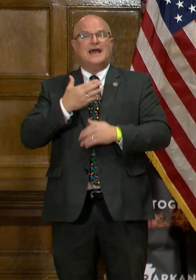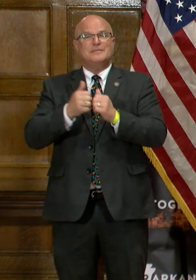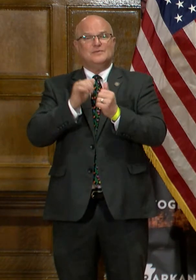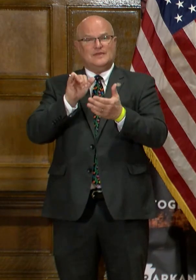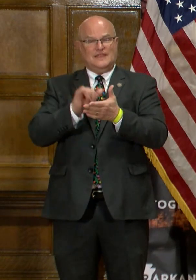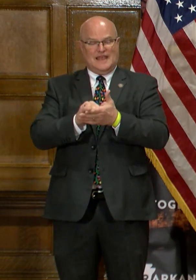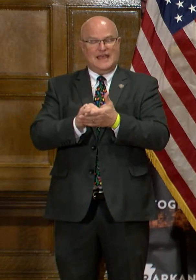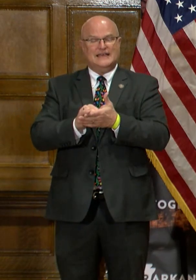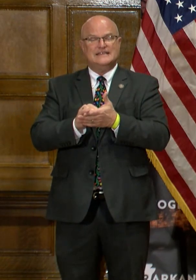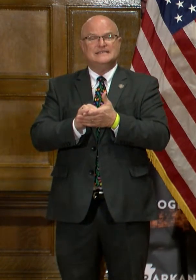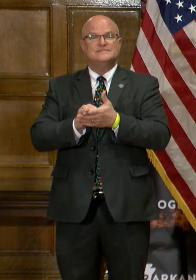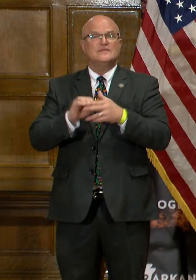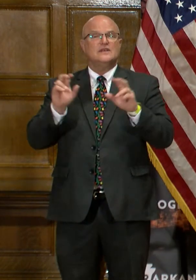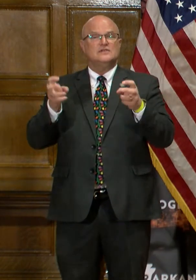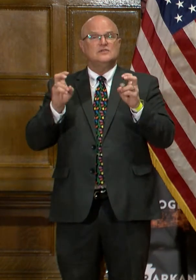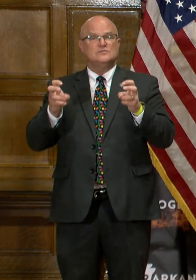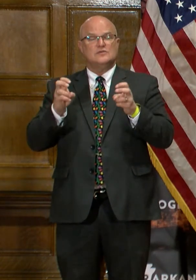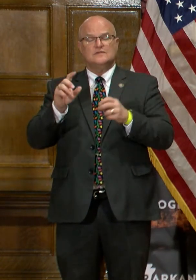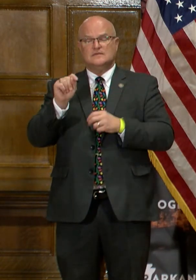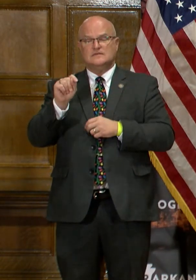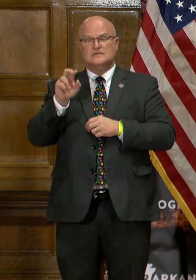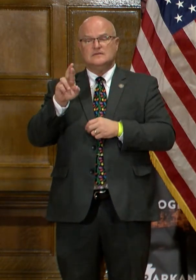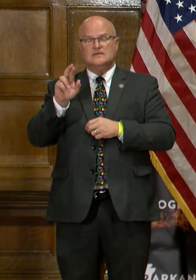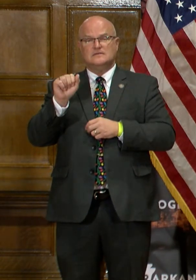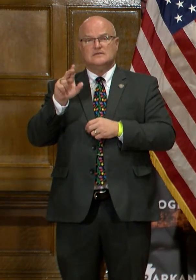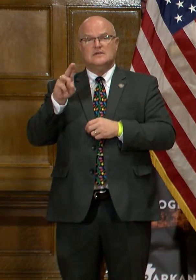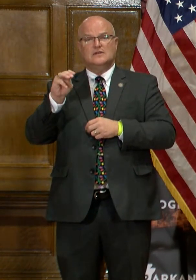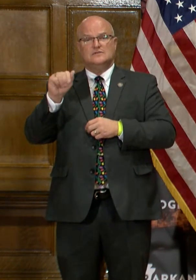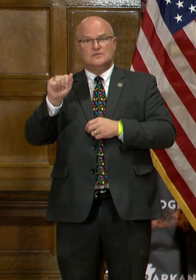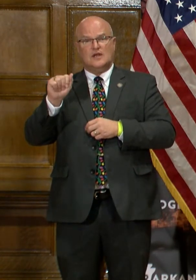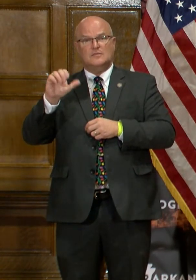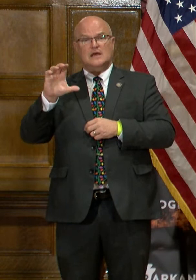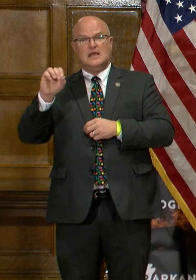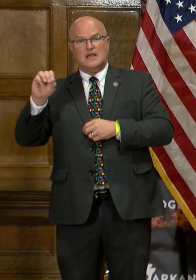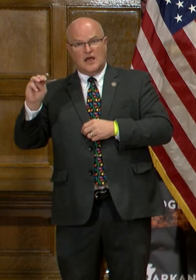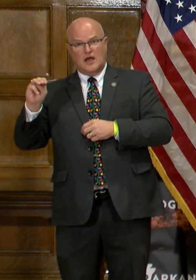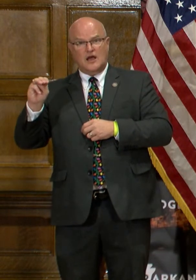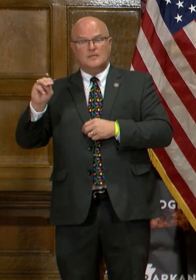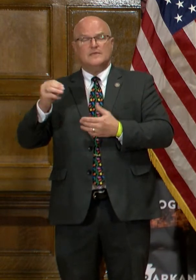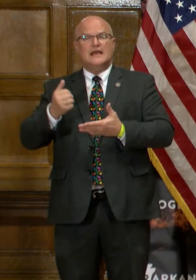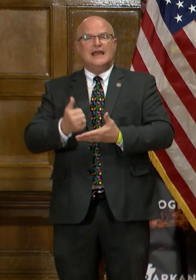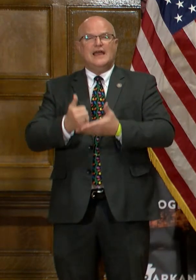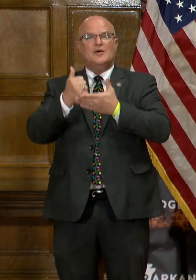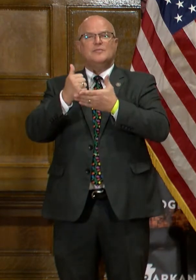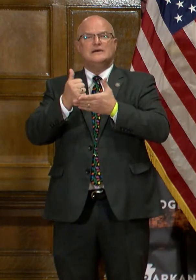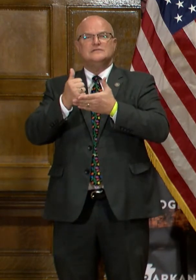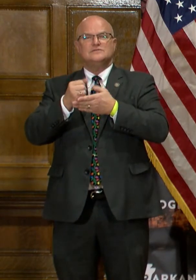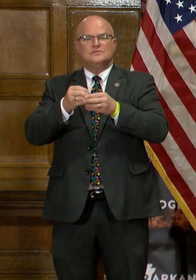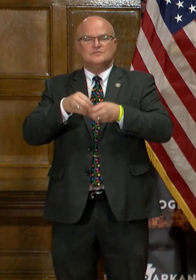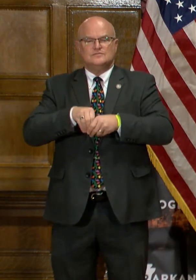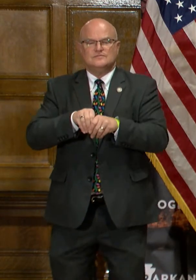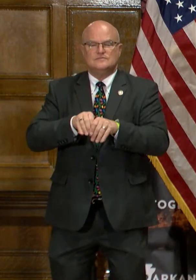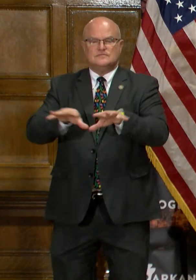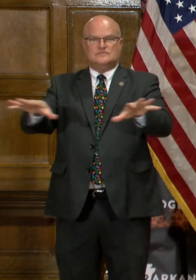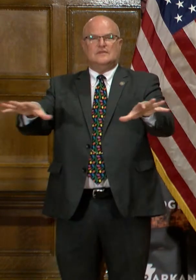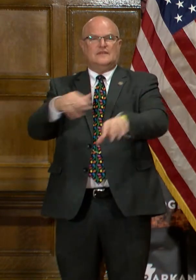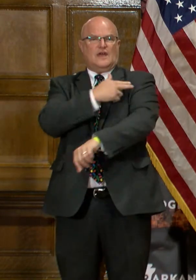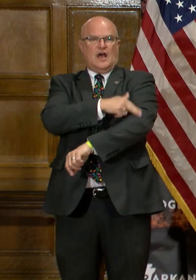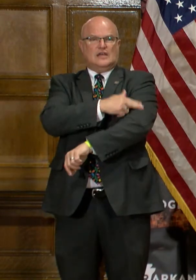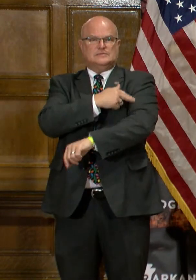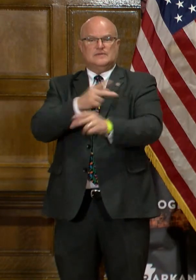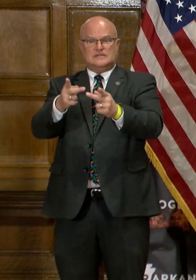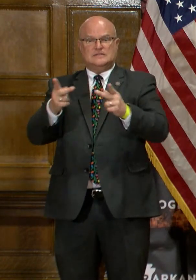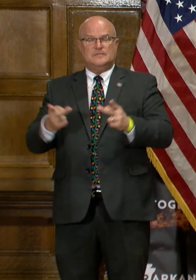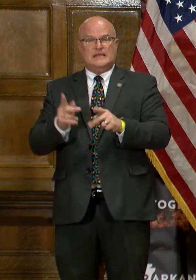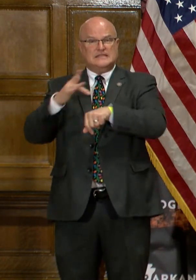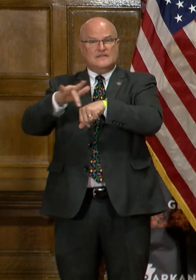that. In terms of TraumaCon, which will help us to allocate the hospital space that's available